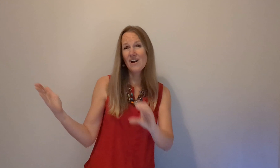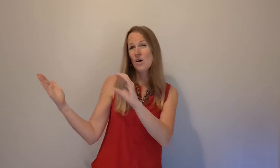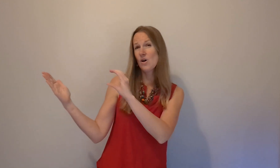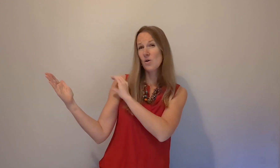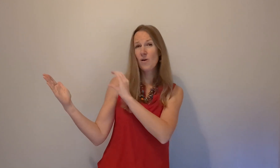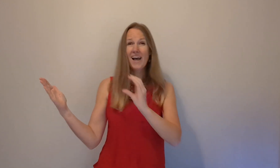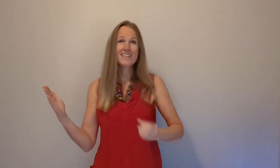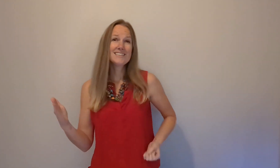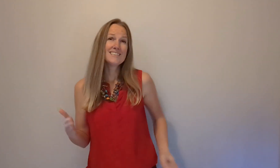born, Christ is